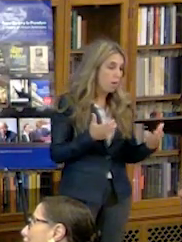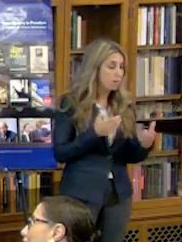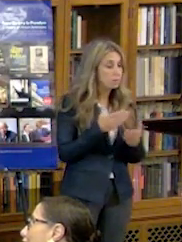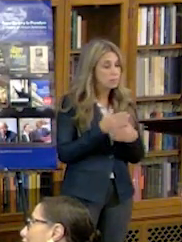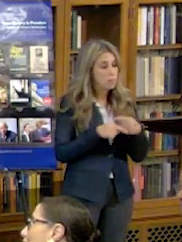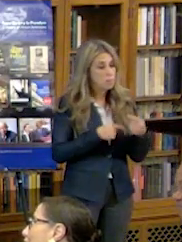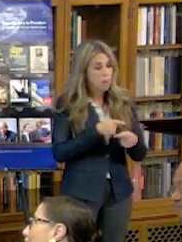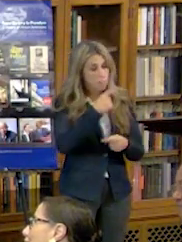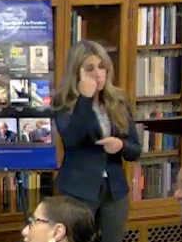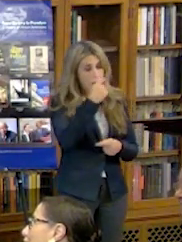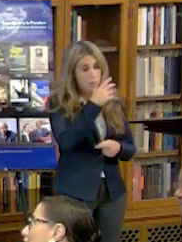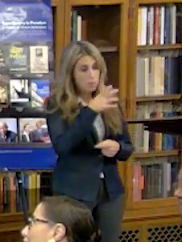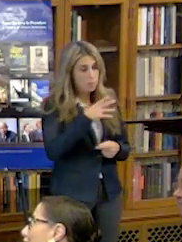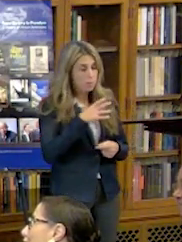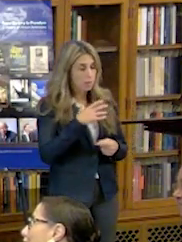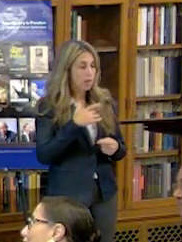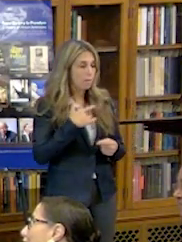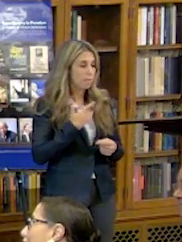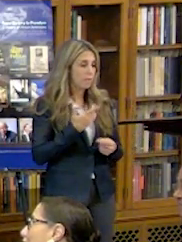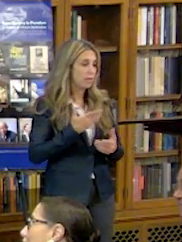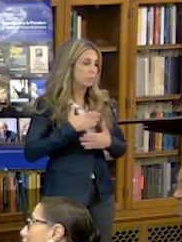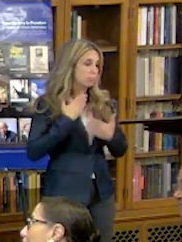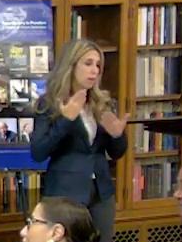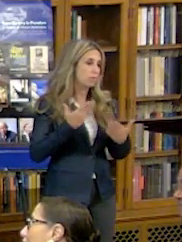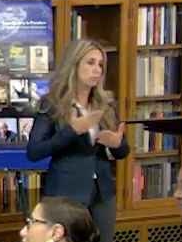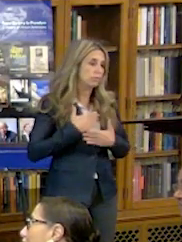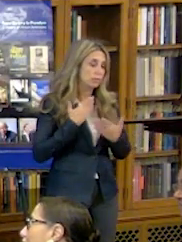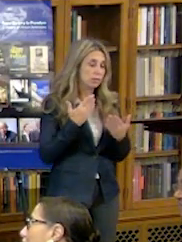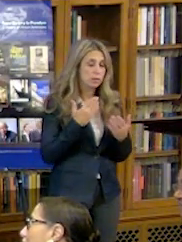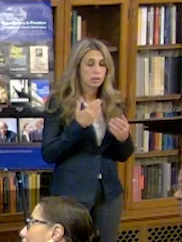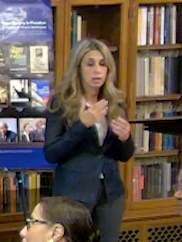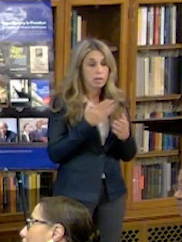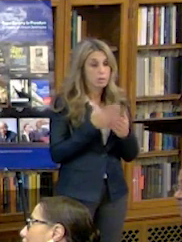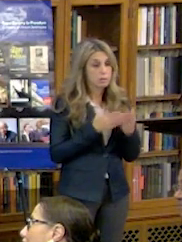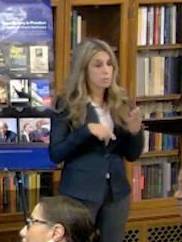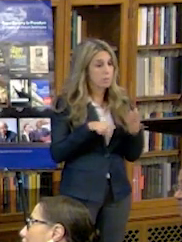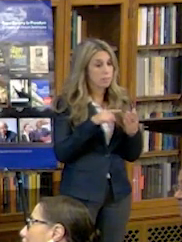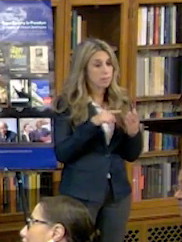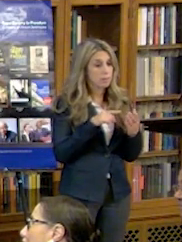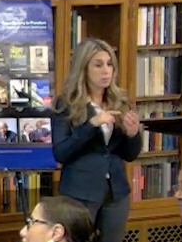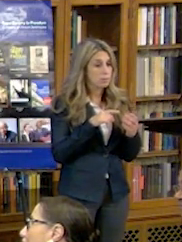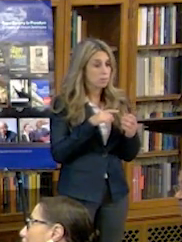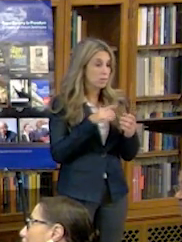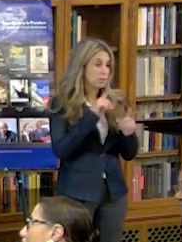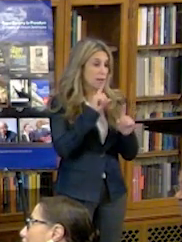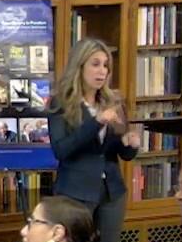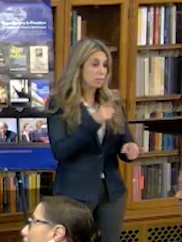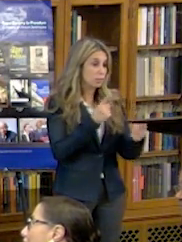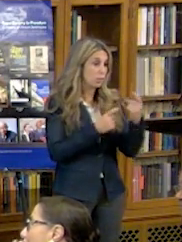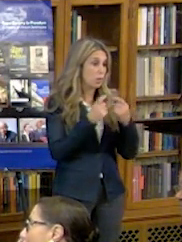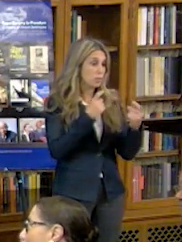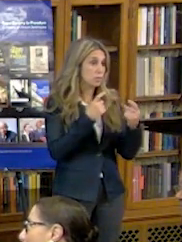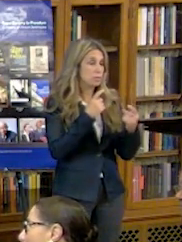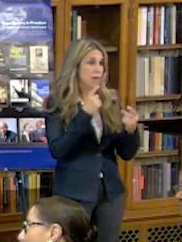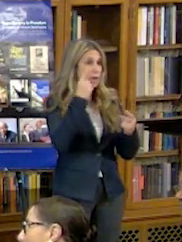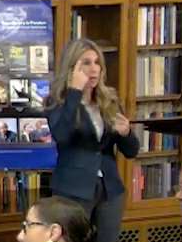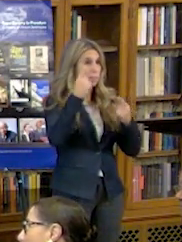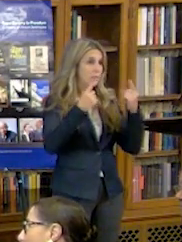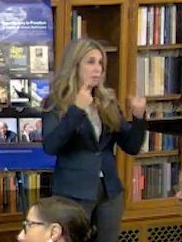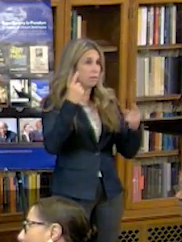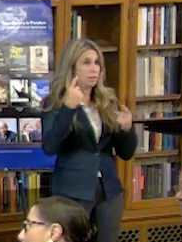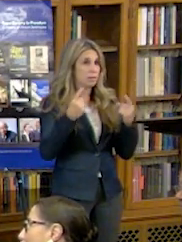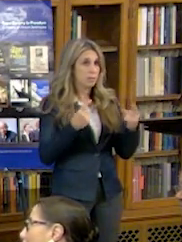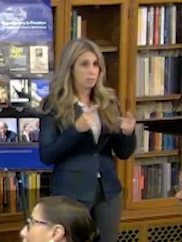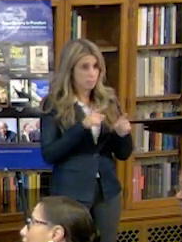women which gives me great pleasure and some of it is answering the questions that roll around in my mind which